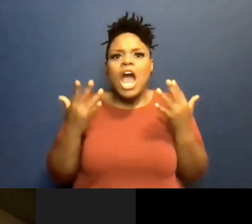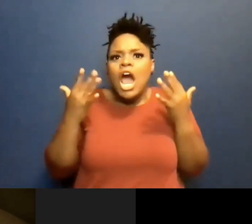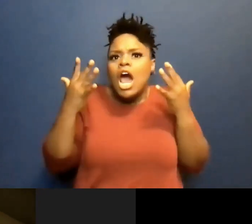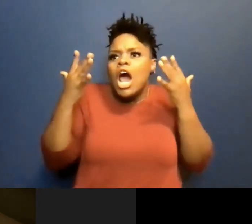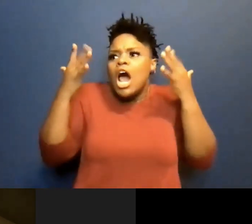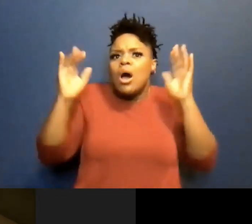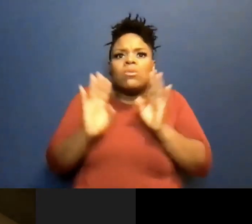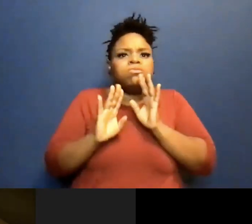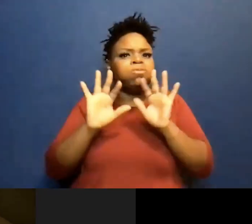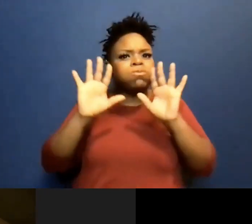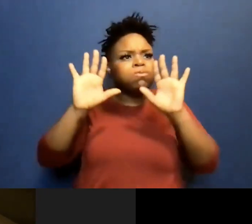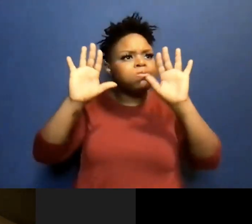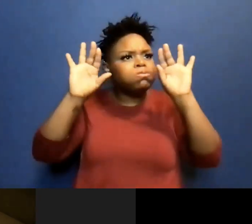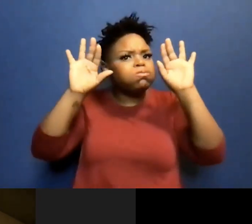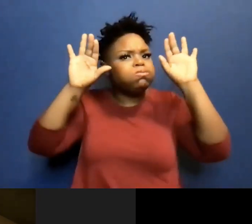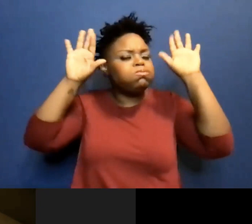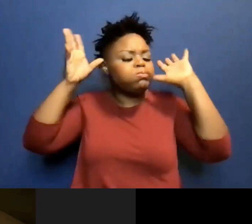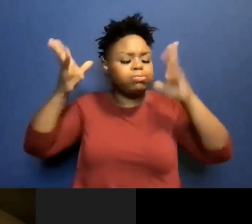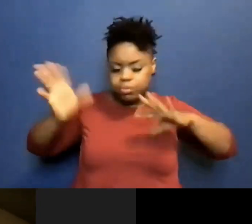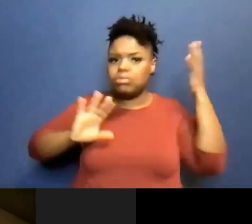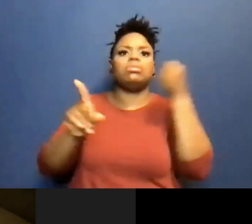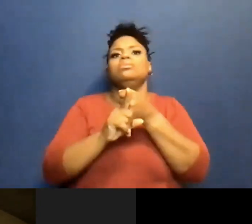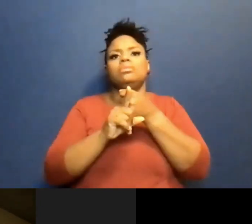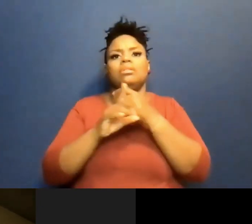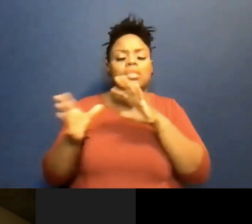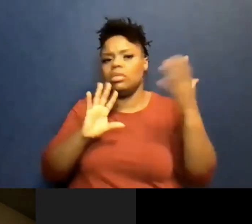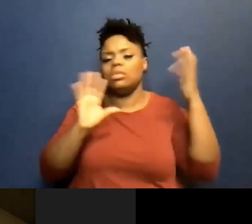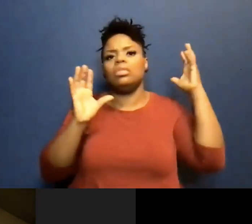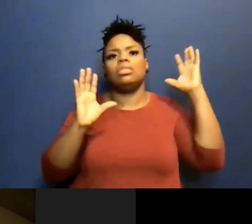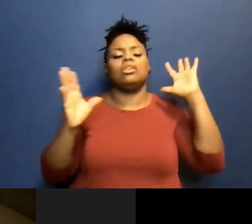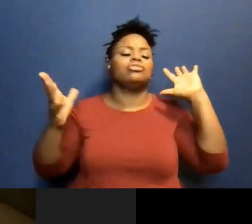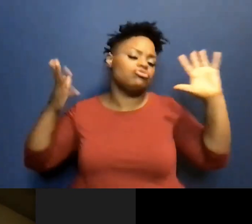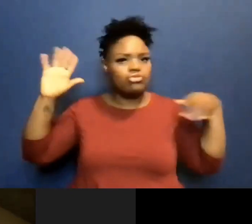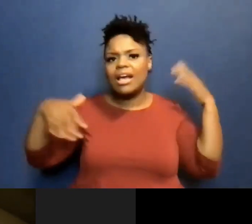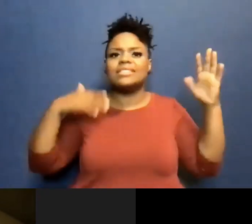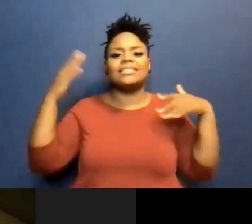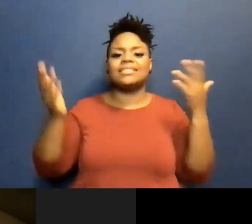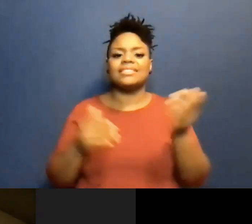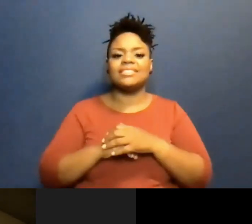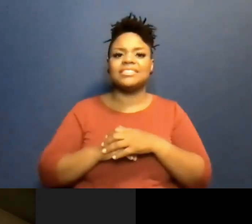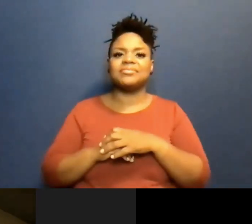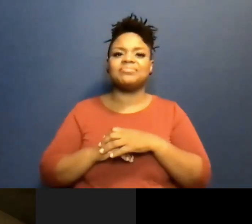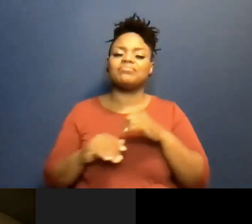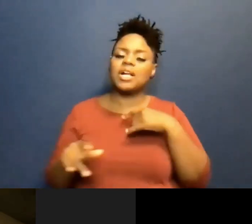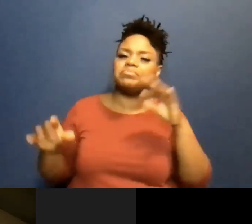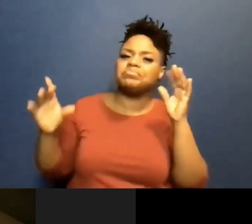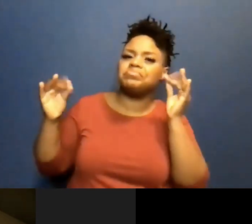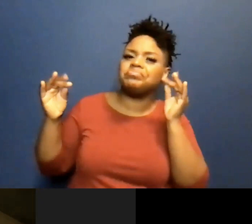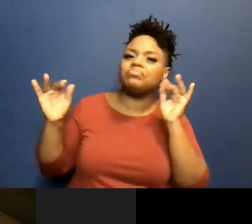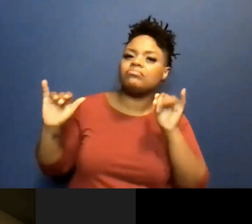of control. And so we used some visuals of me spinning for that in the